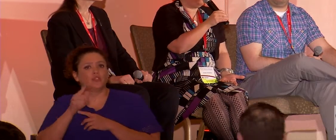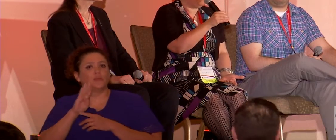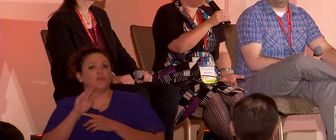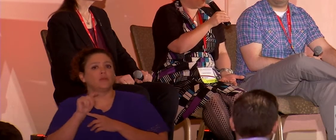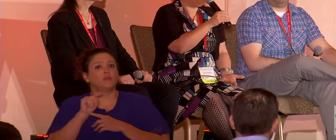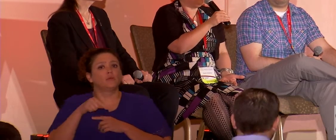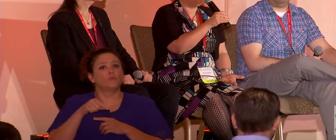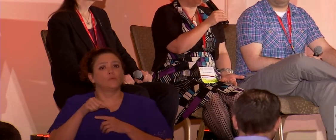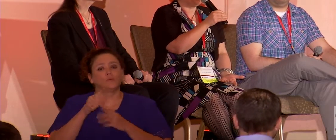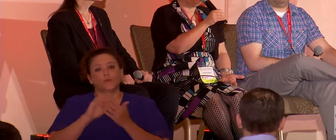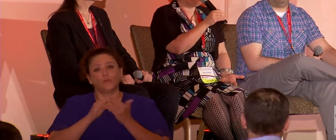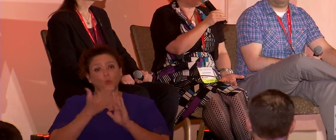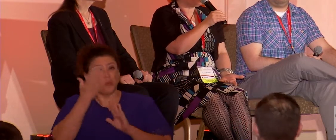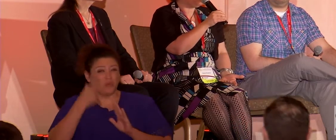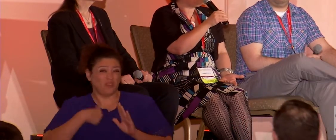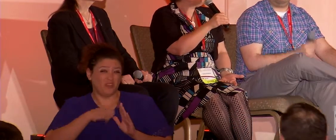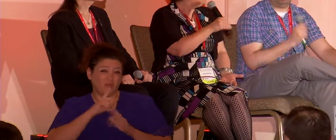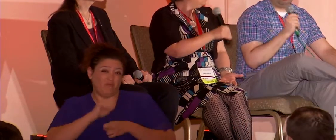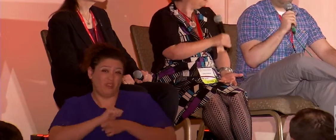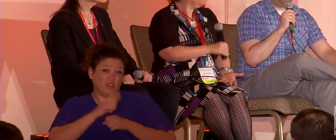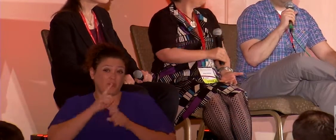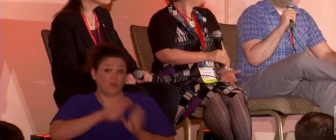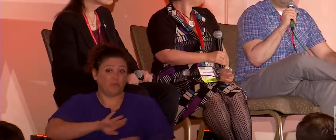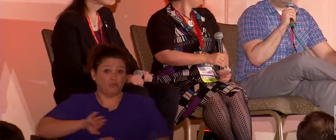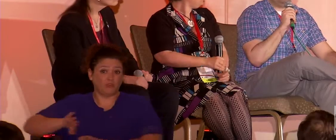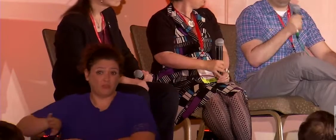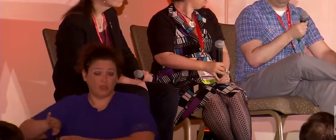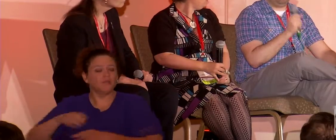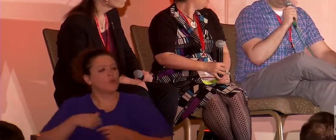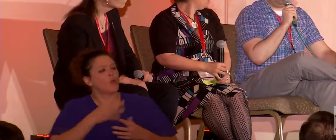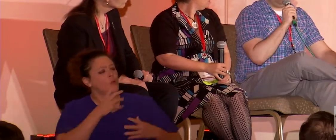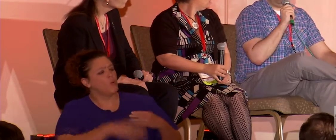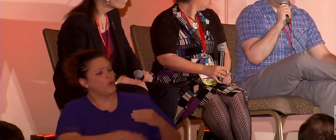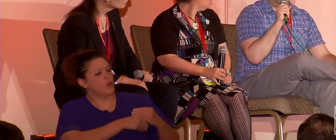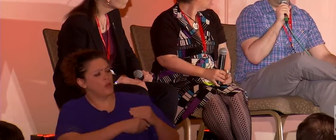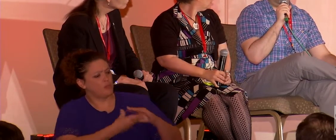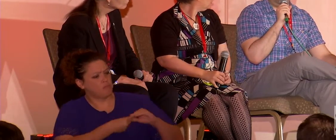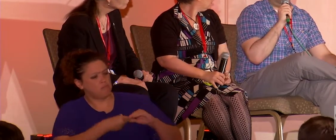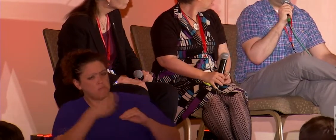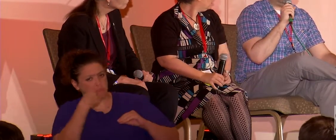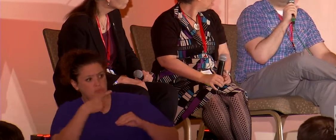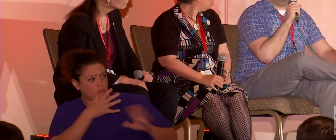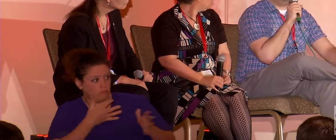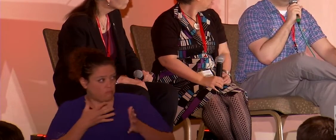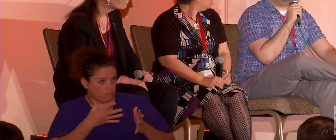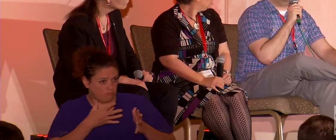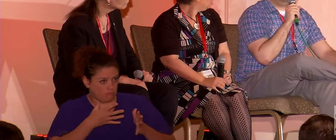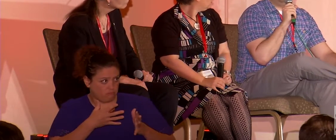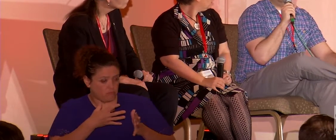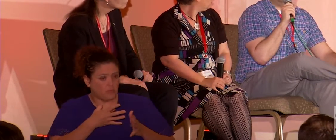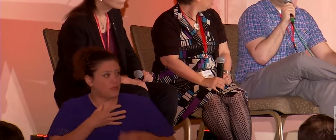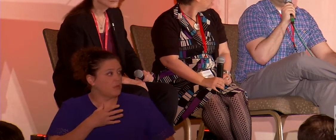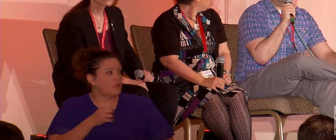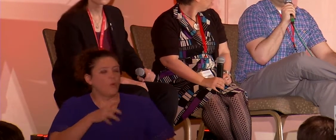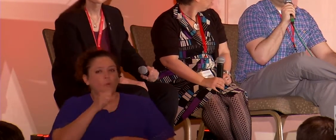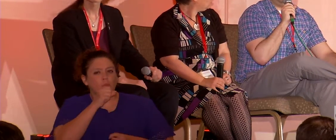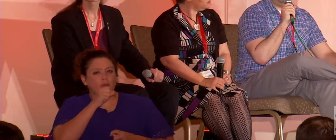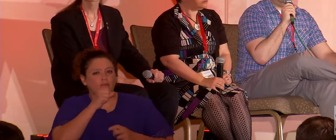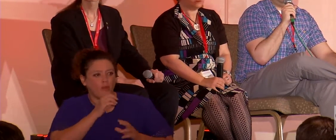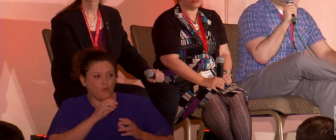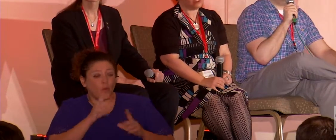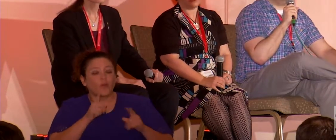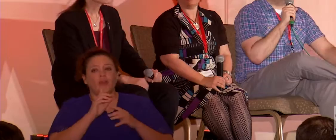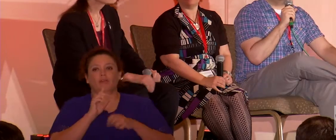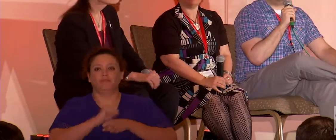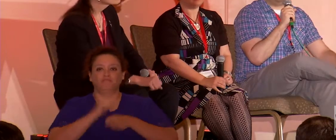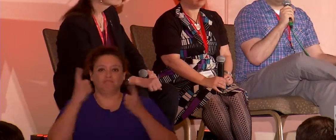we have been kind of deliberately pushed aside. So I'll jump in. I don't know. Hello? Oh, okay. Hold on. Hold on just a second. Hello?